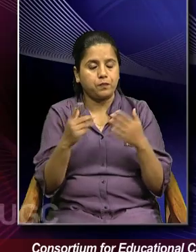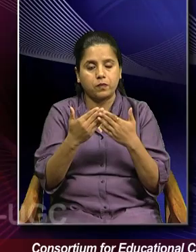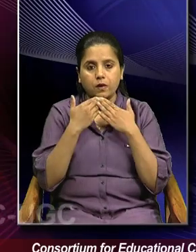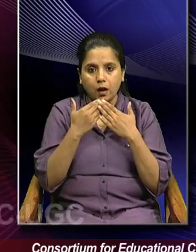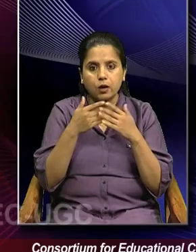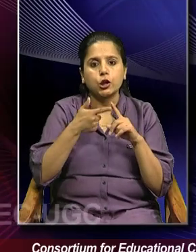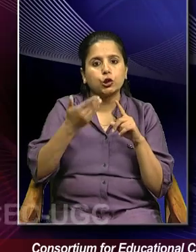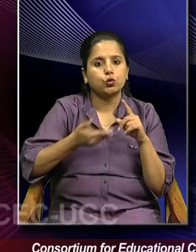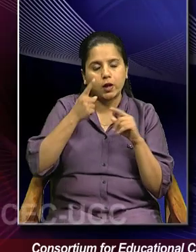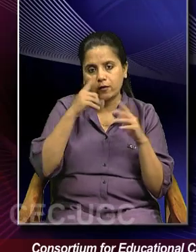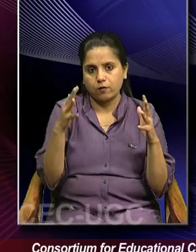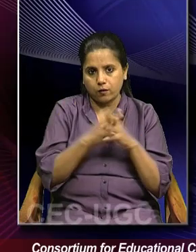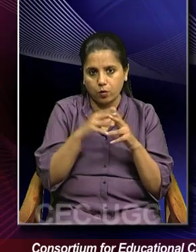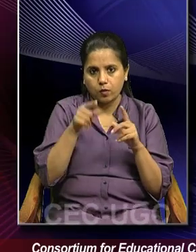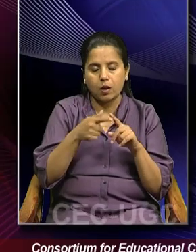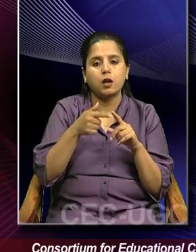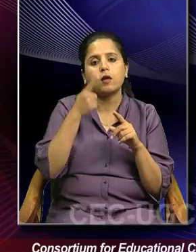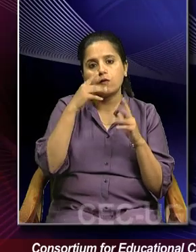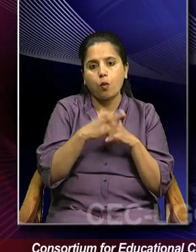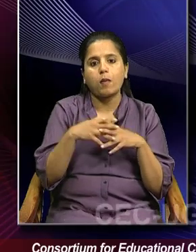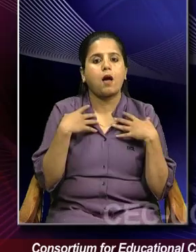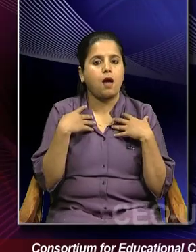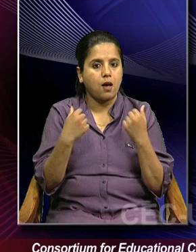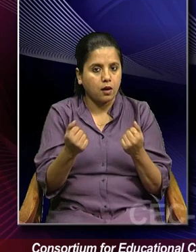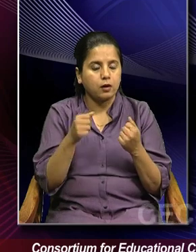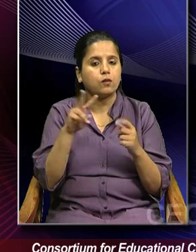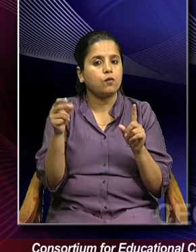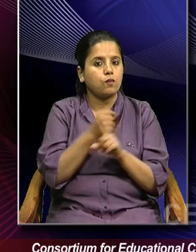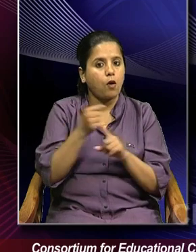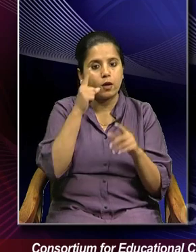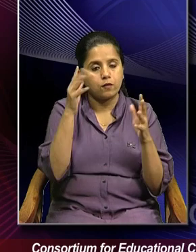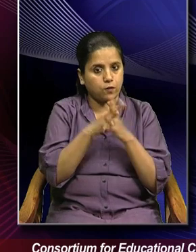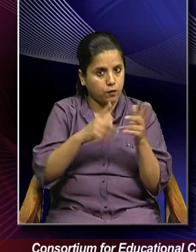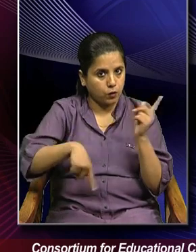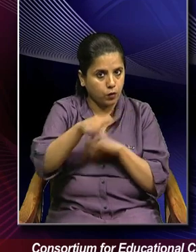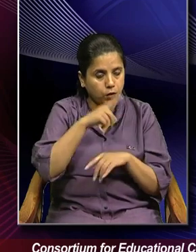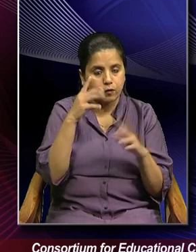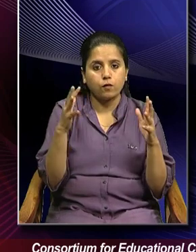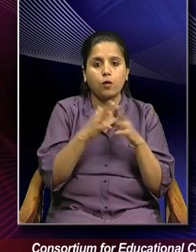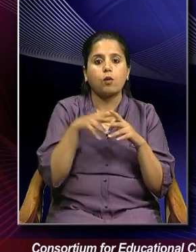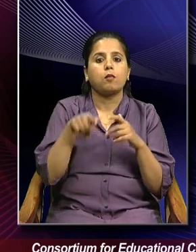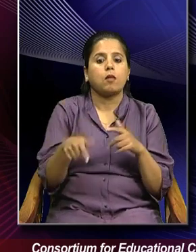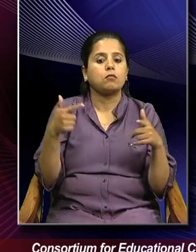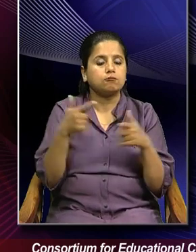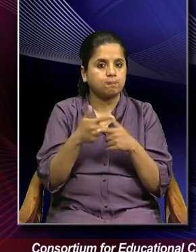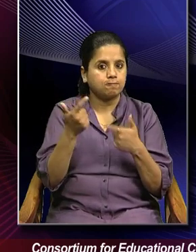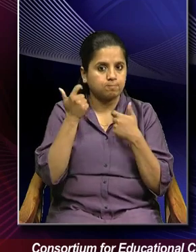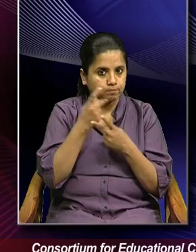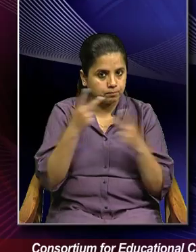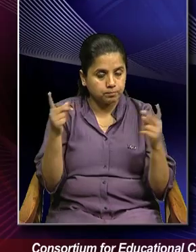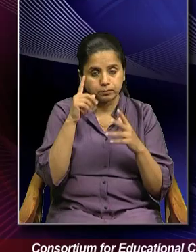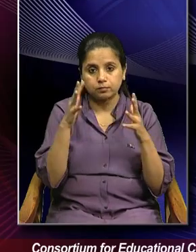and training of women, women and health, violence against women, women and the armed conflict, women